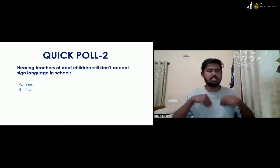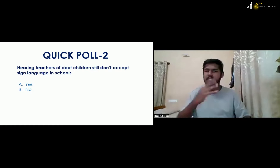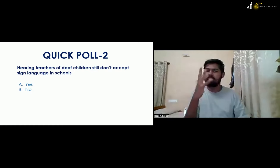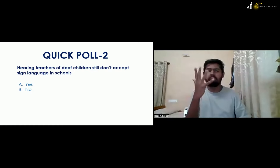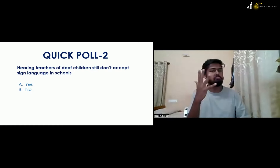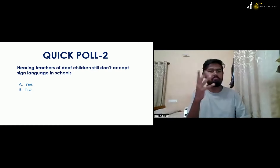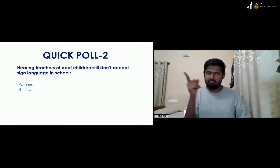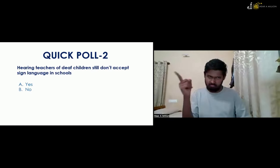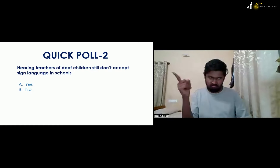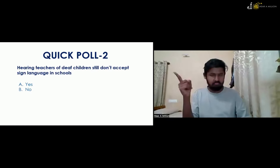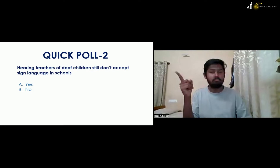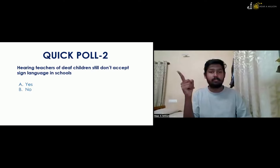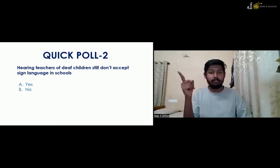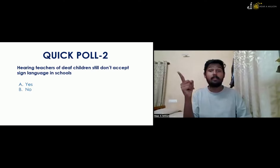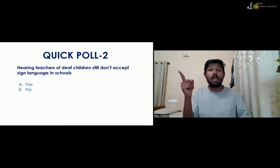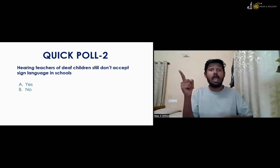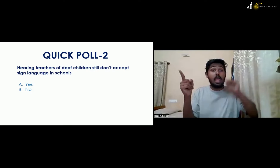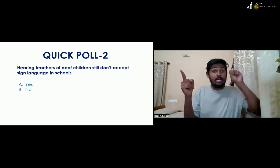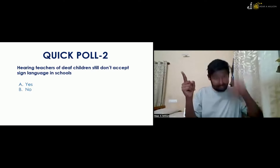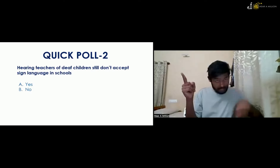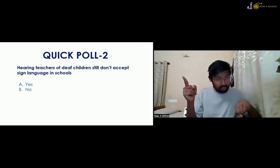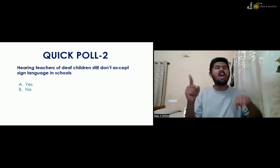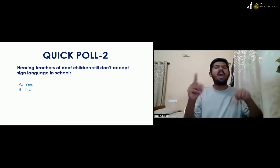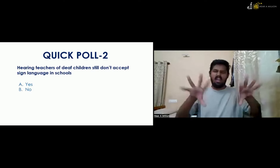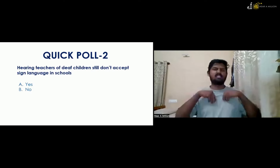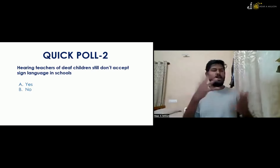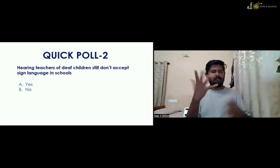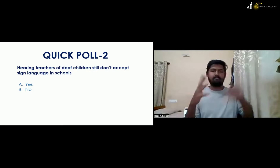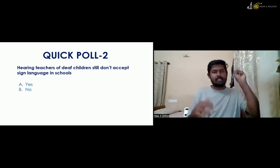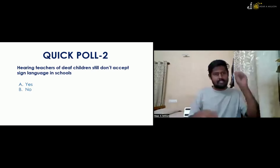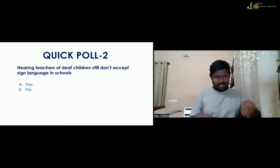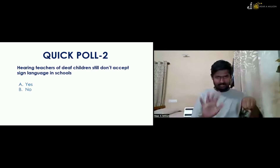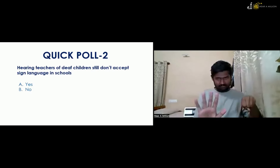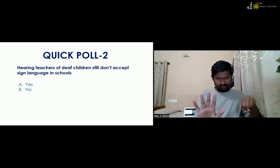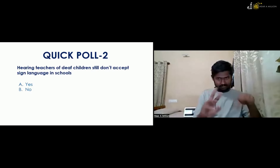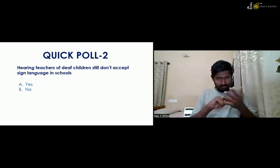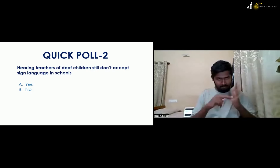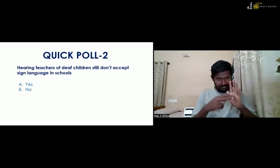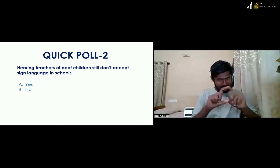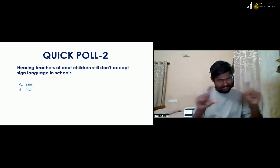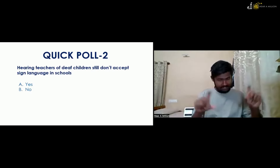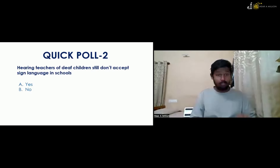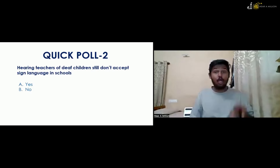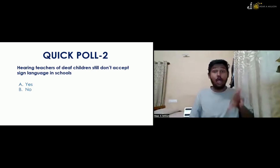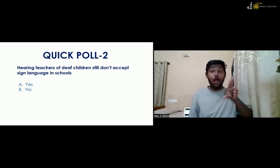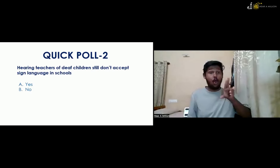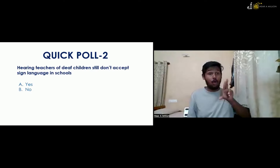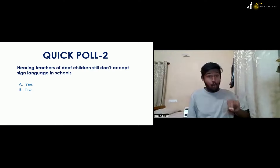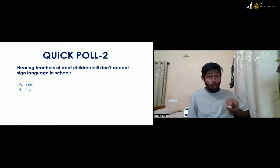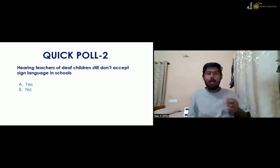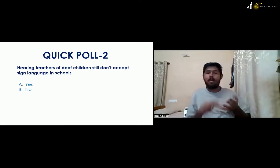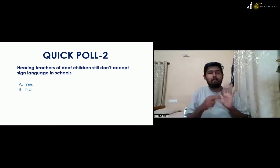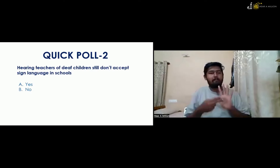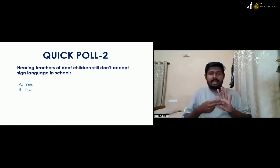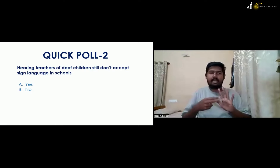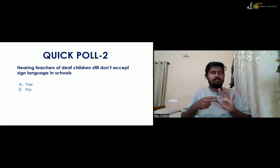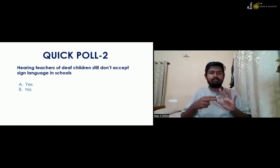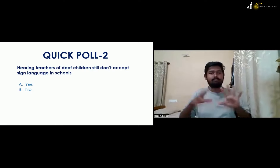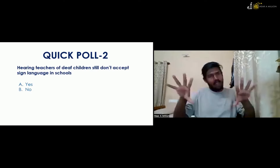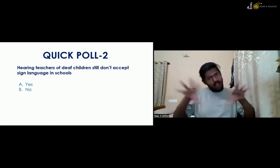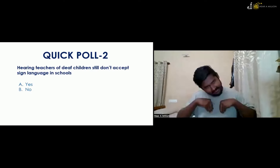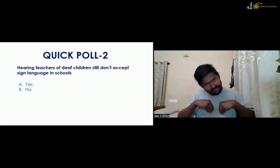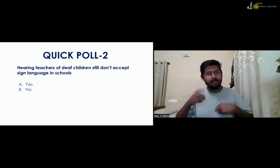deaf children, they are not ready to accept the sign language. If you think likewise, then click on the answer yes.